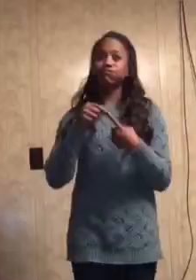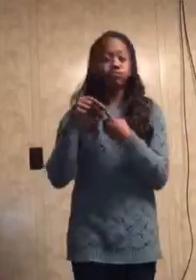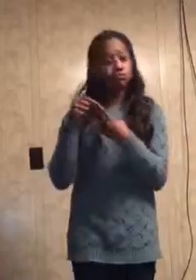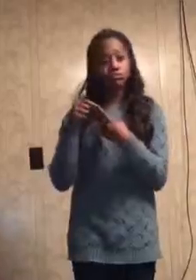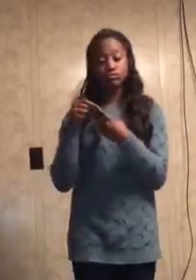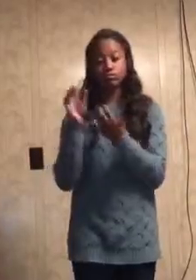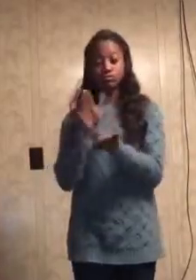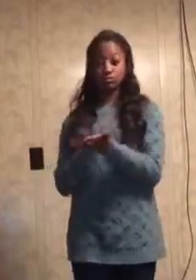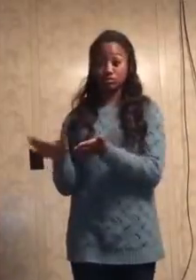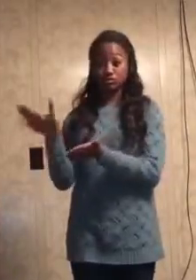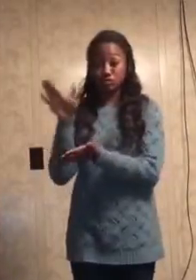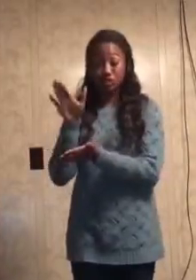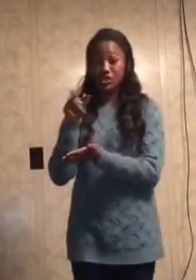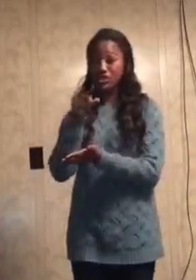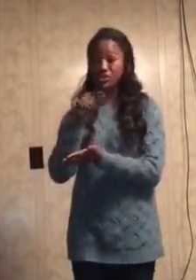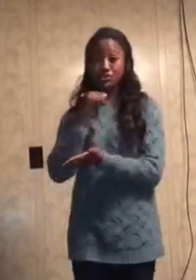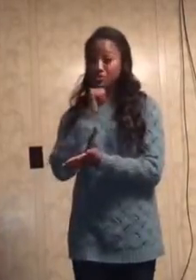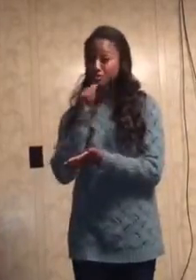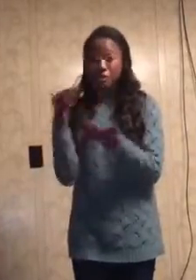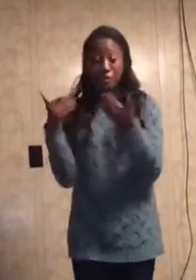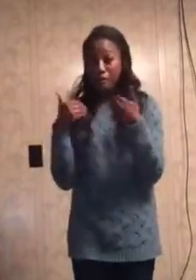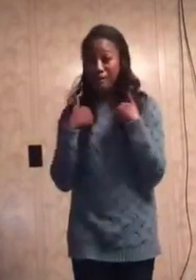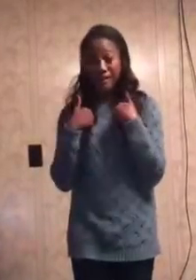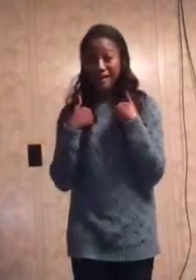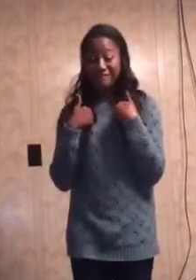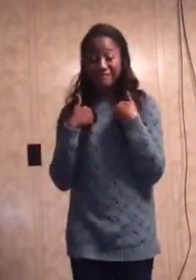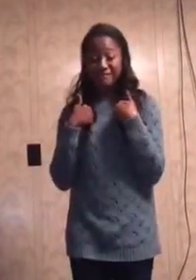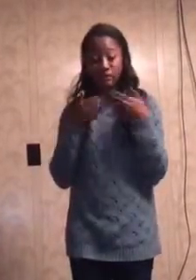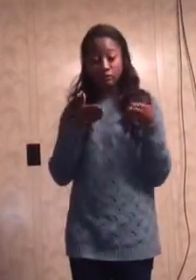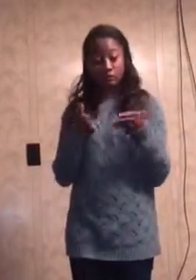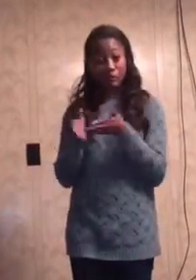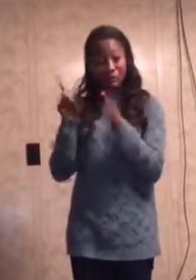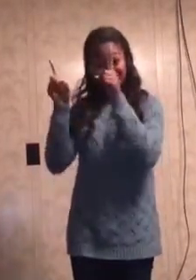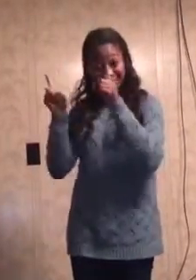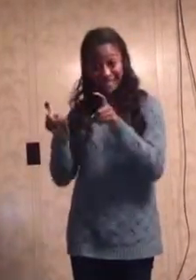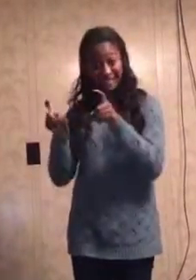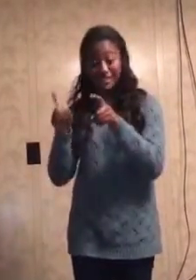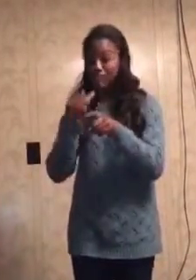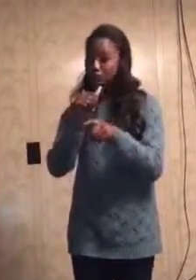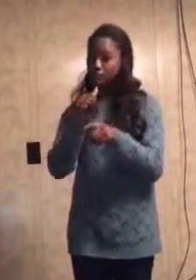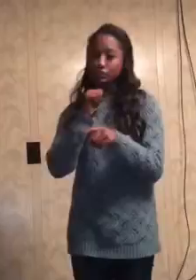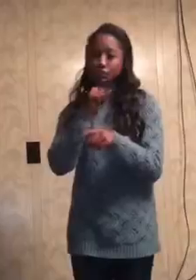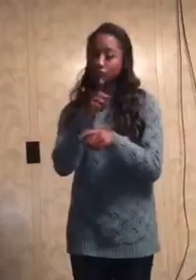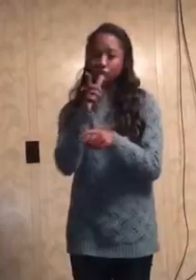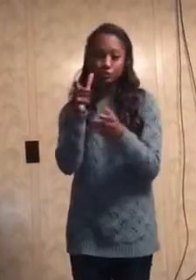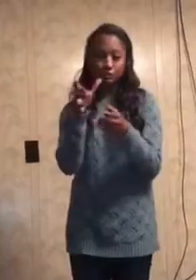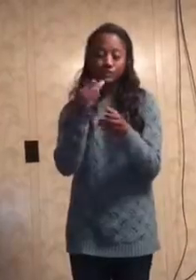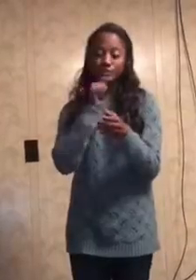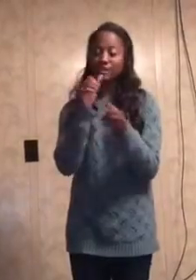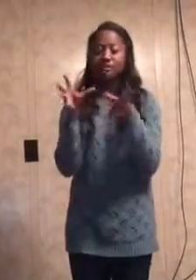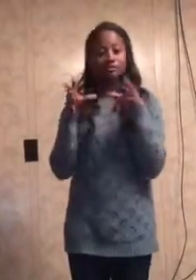college, if you do not have a normed test as an adult, you will not get the accommodations that you're expected to or used to getting in high